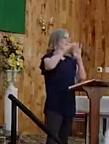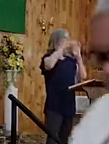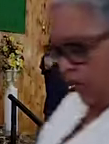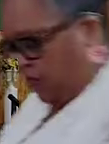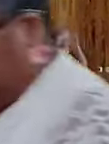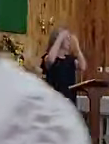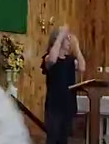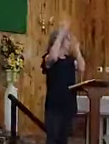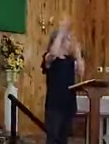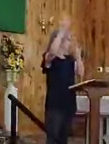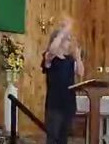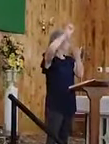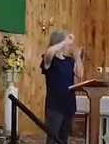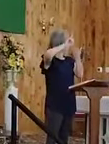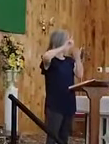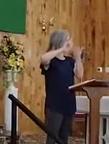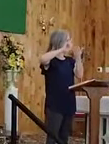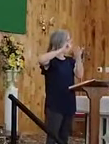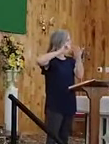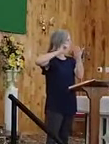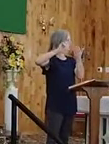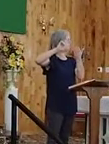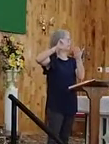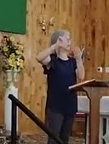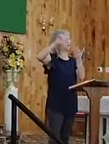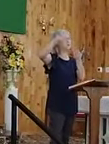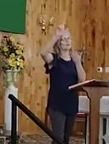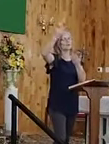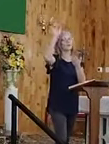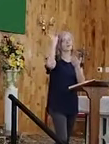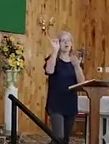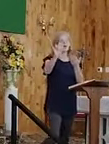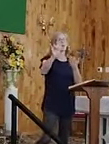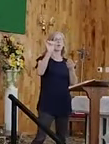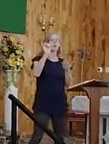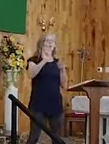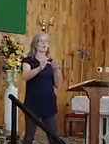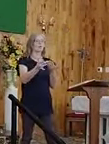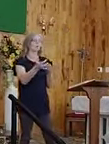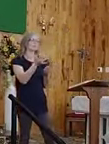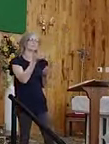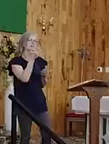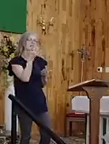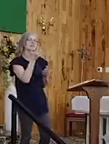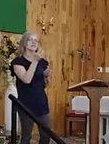Thank you.